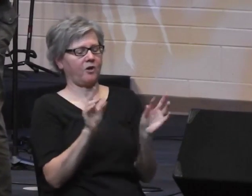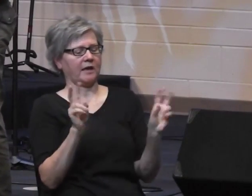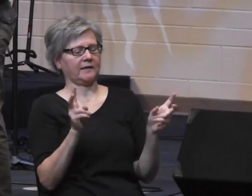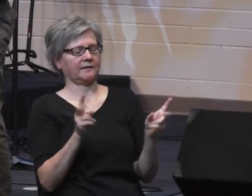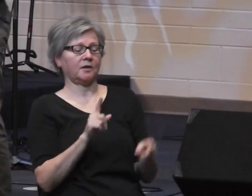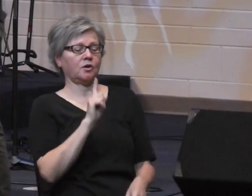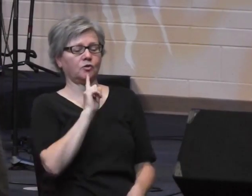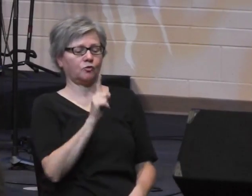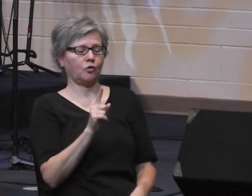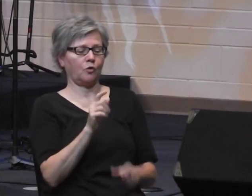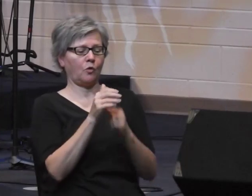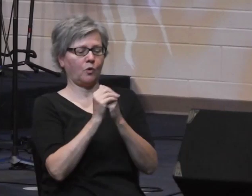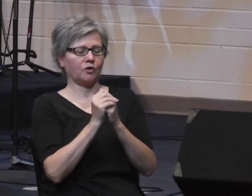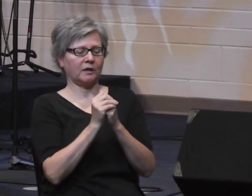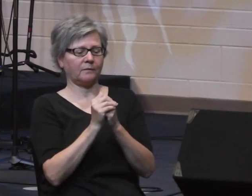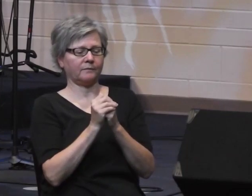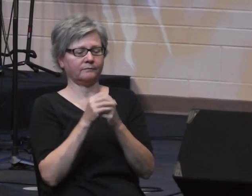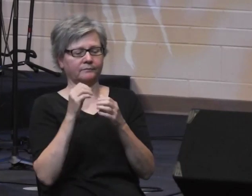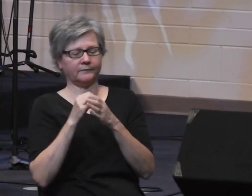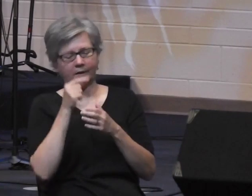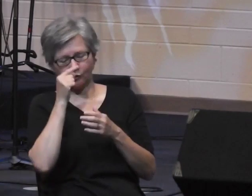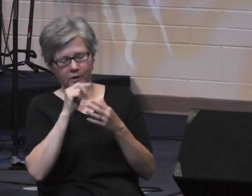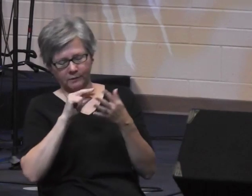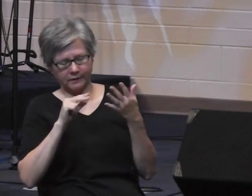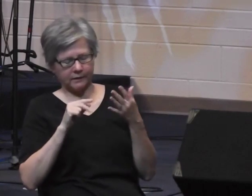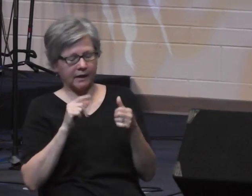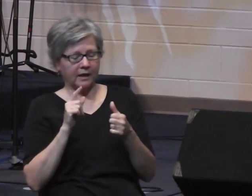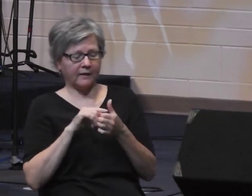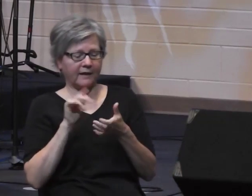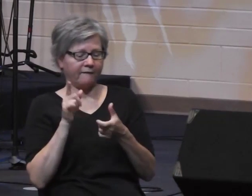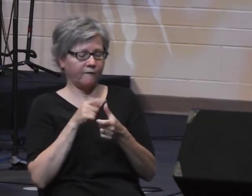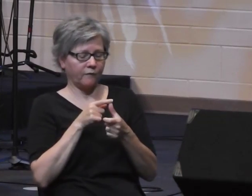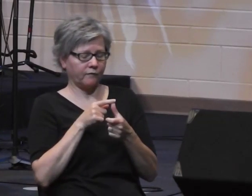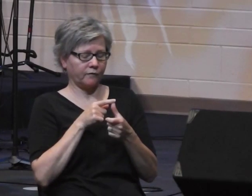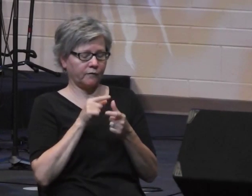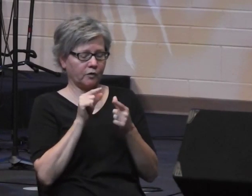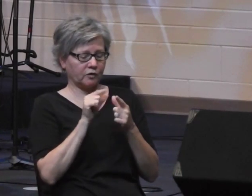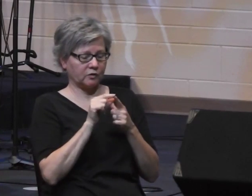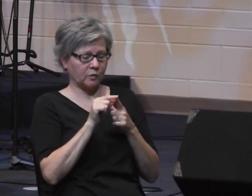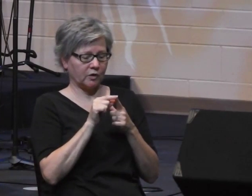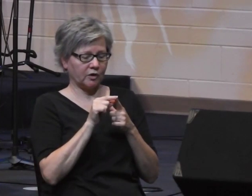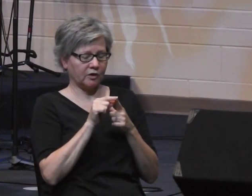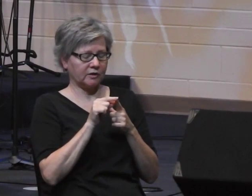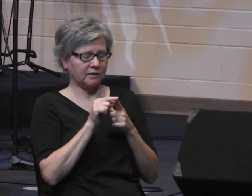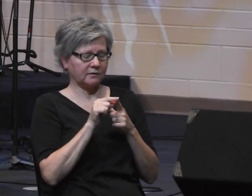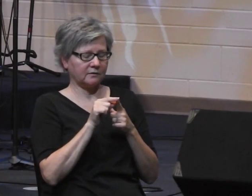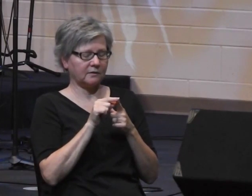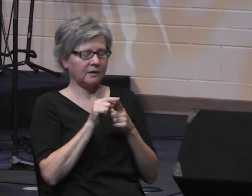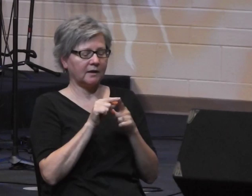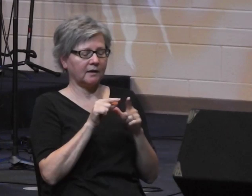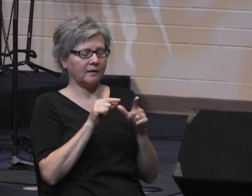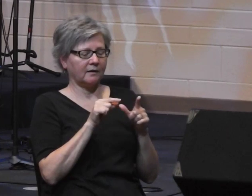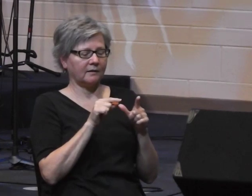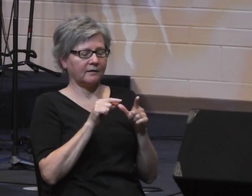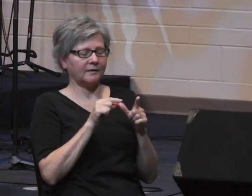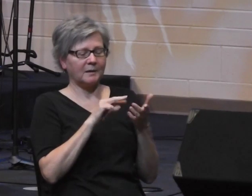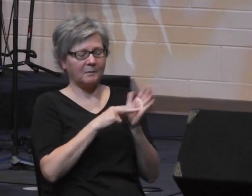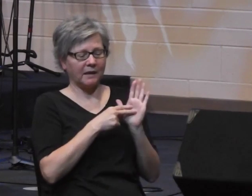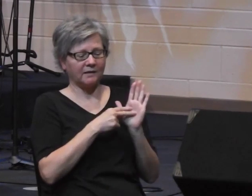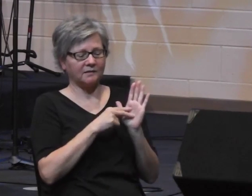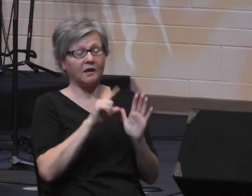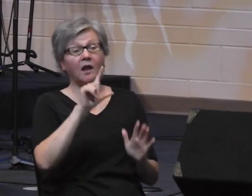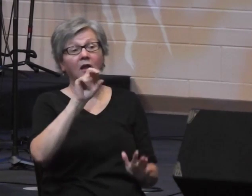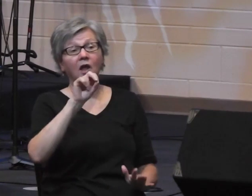it. Logike latreia. The first word, logike, it's the same word we get logic from.